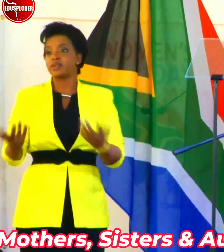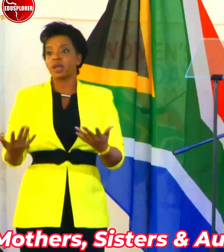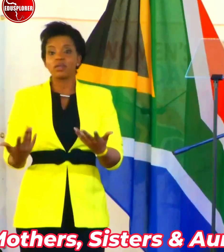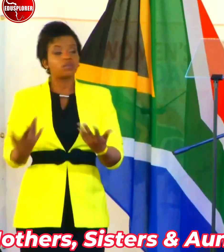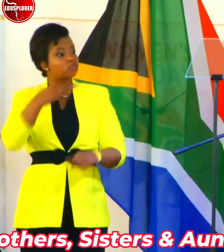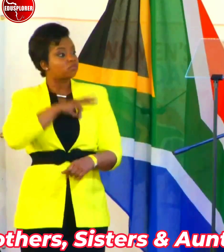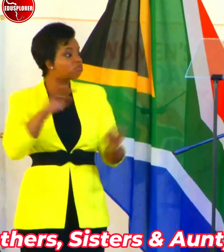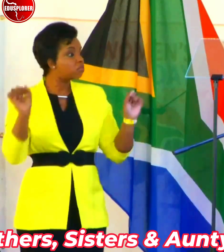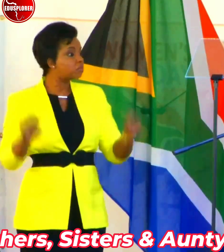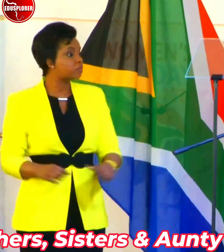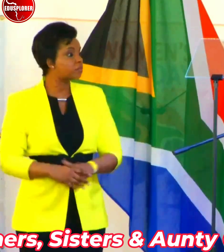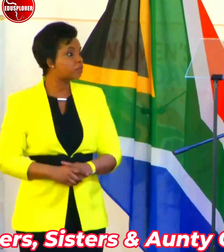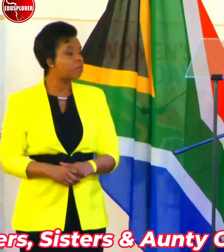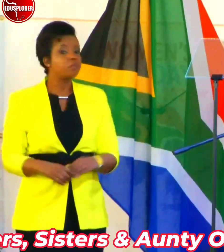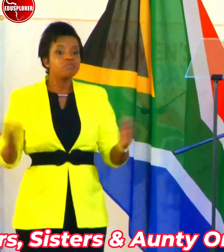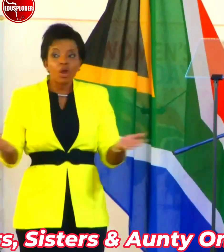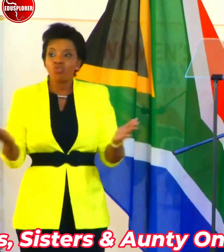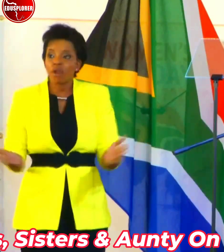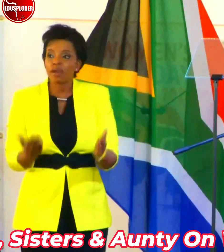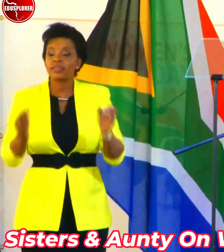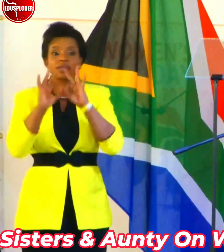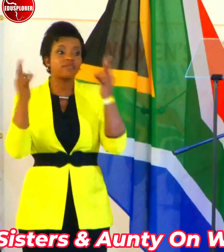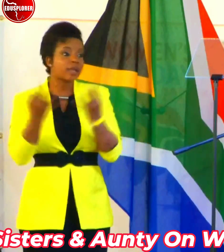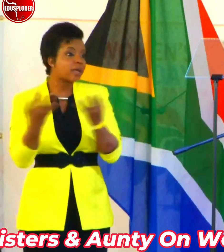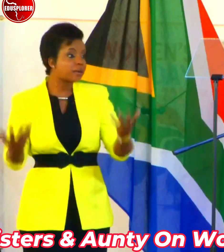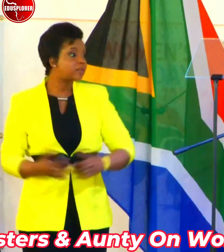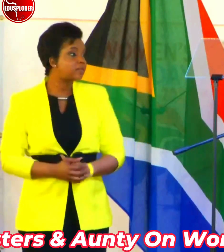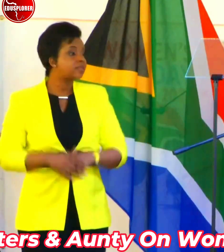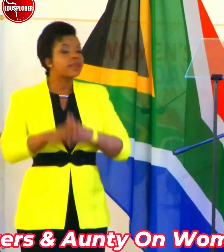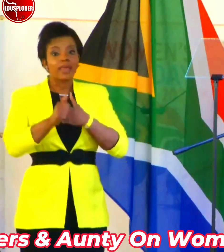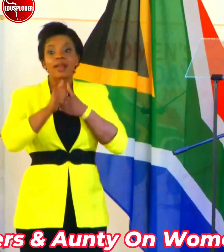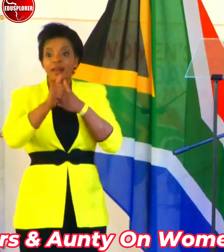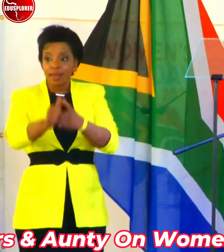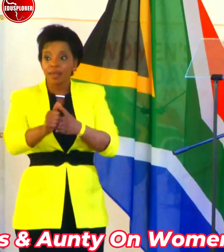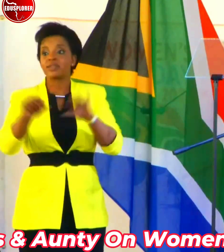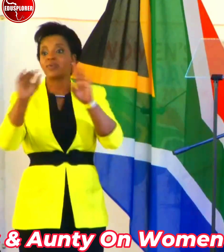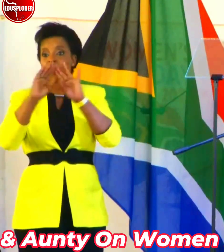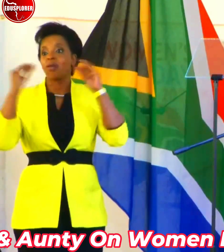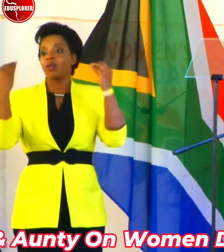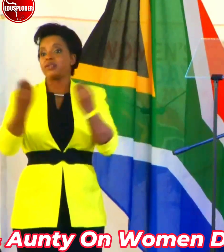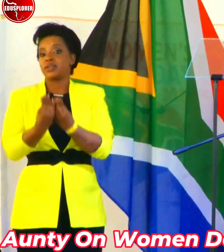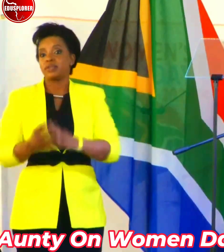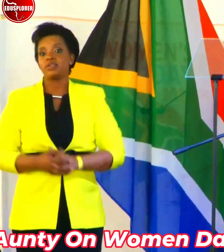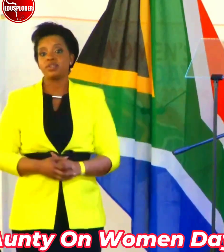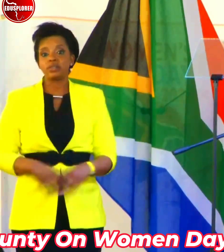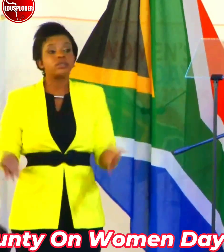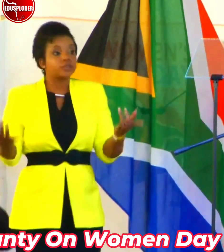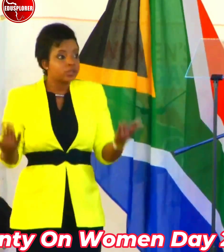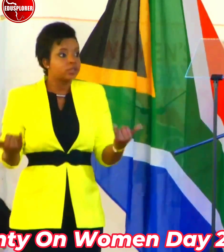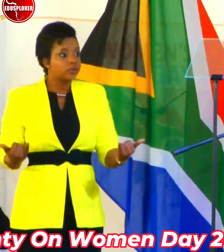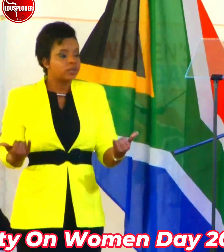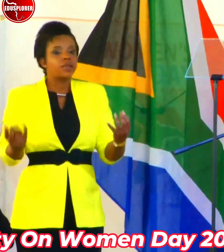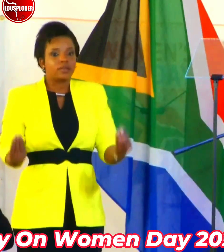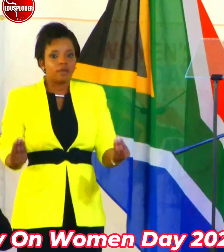learn skills. They raise families. And they lead organizations. And today, they also hold